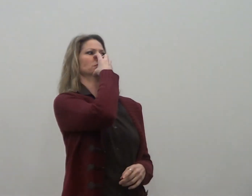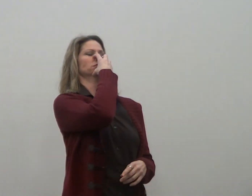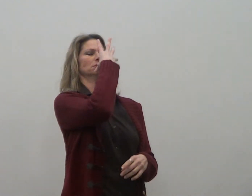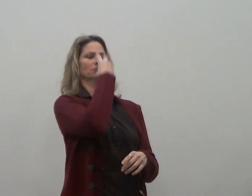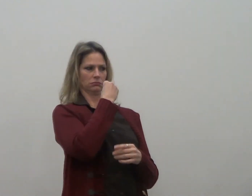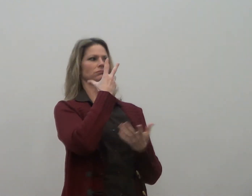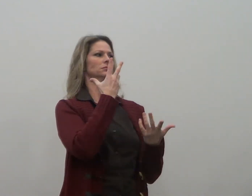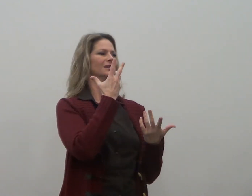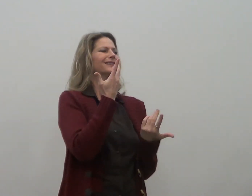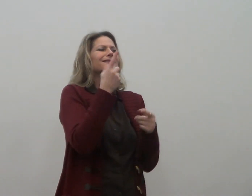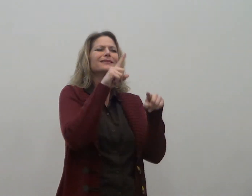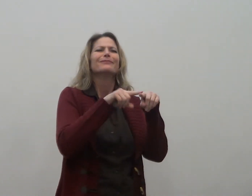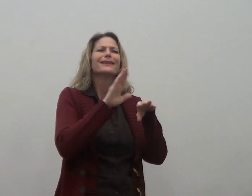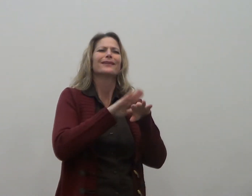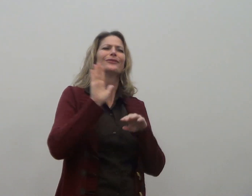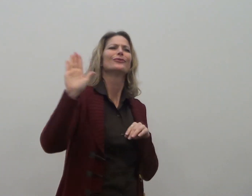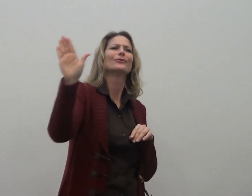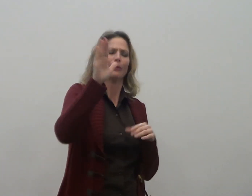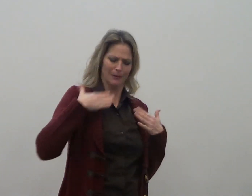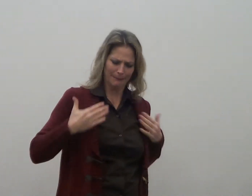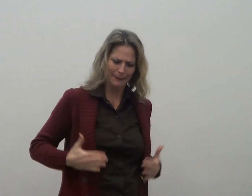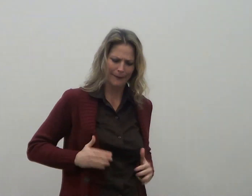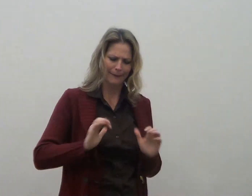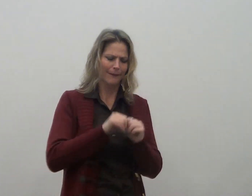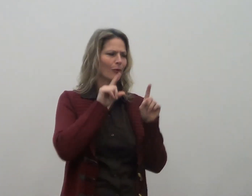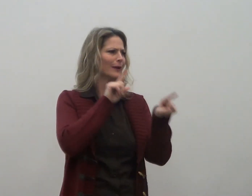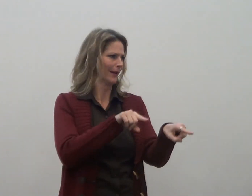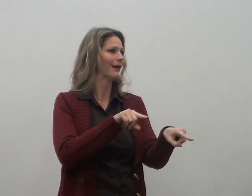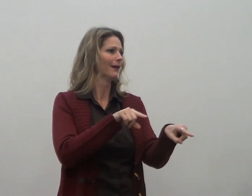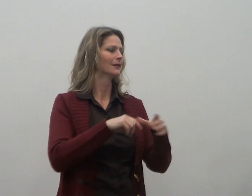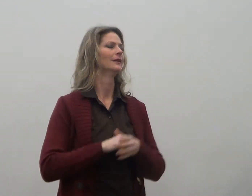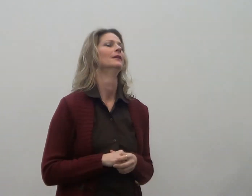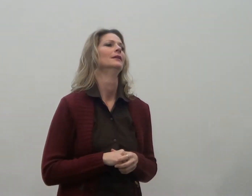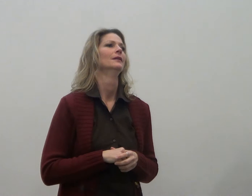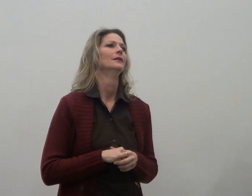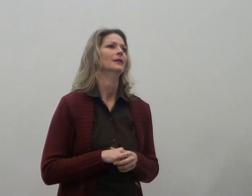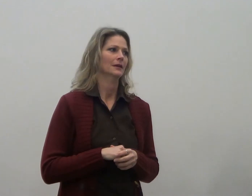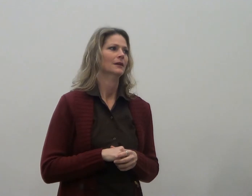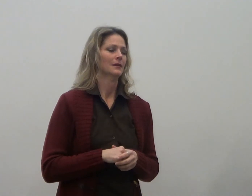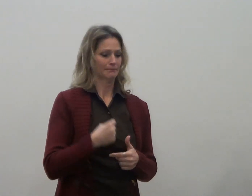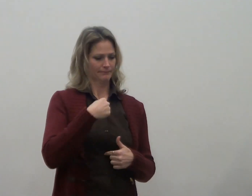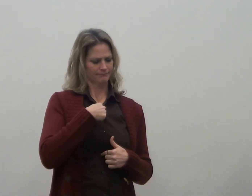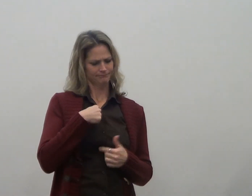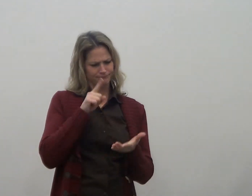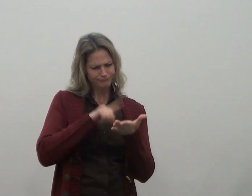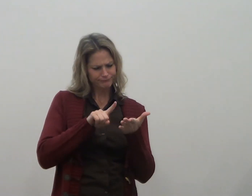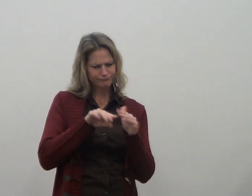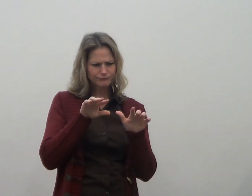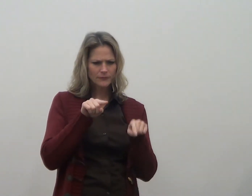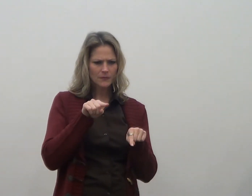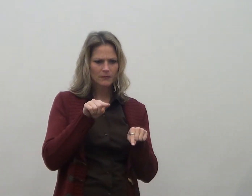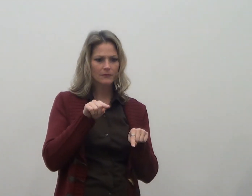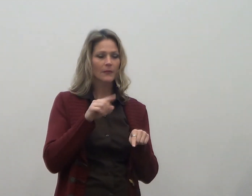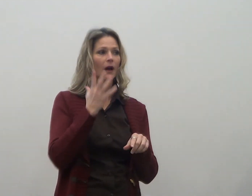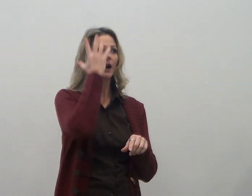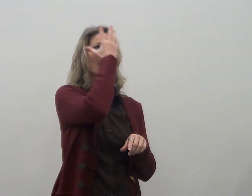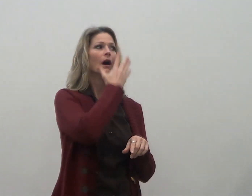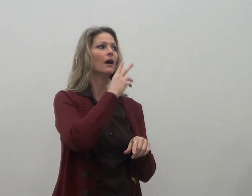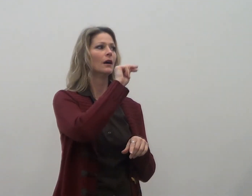just kind of depends on how your own body will react to that. When I was researching, I also found out that the facial nerve can be damaged from